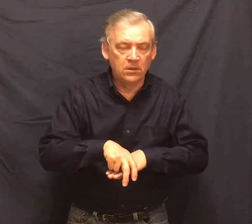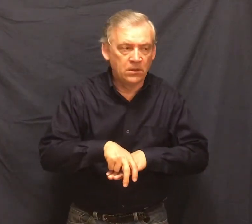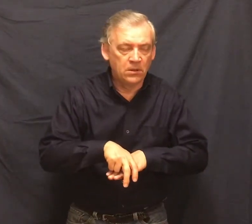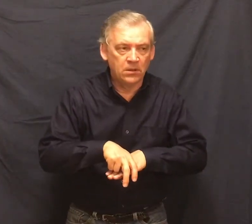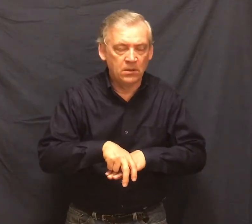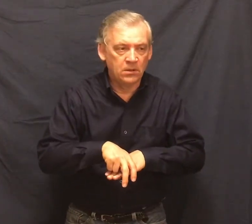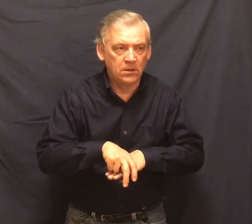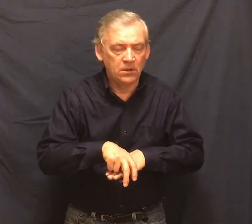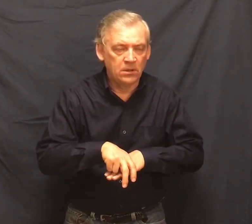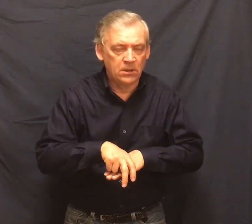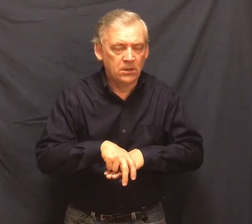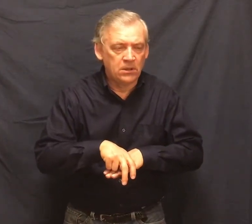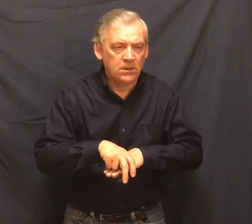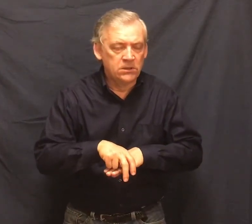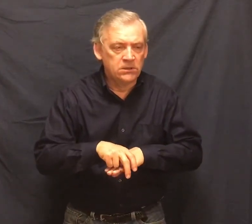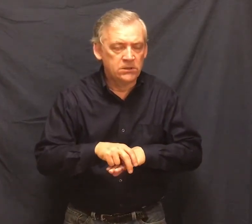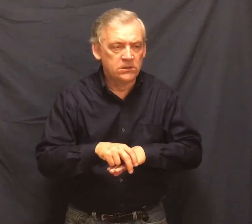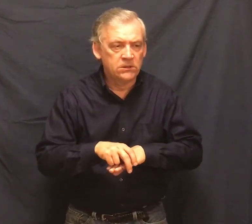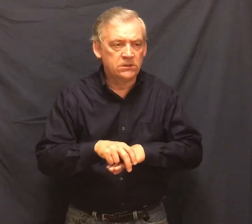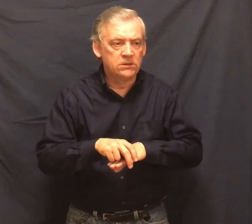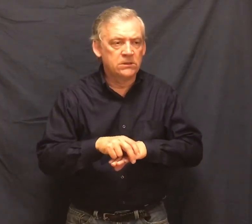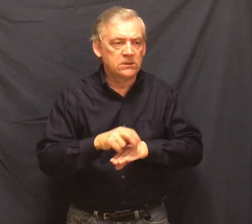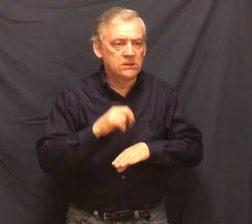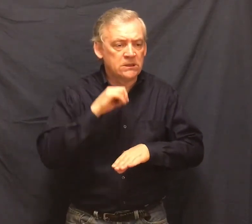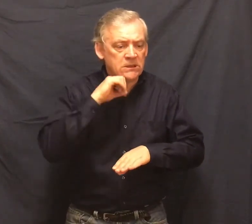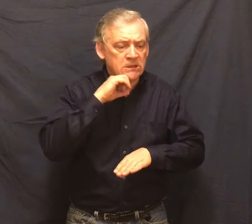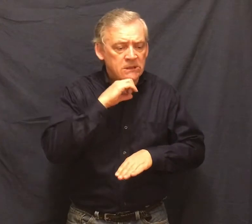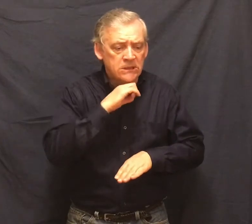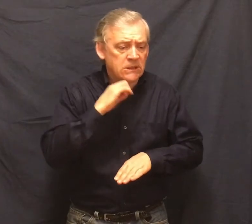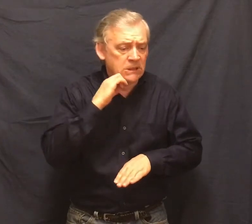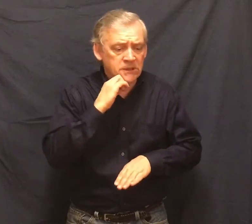He scratched the white stubble whiskers on his cheek nervously.